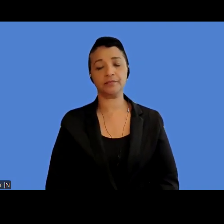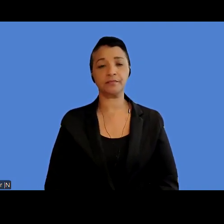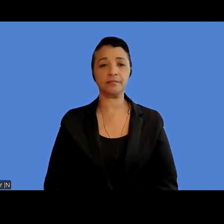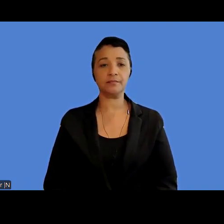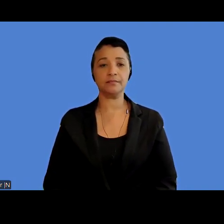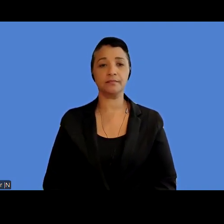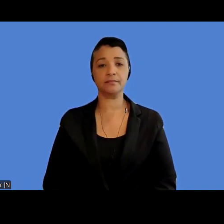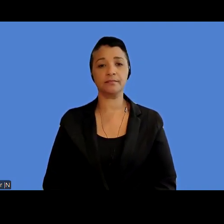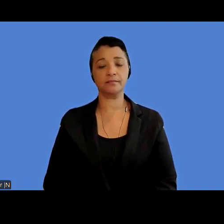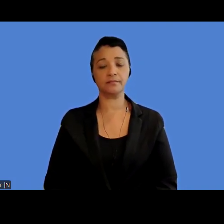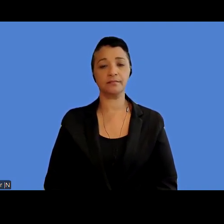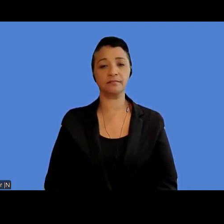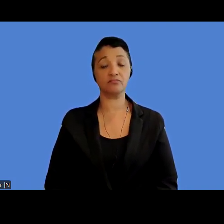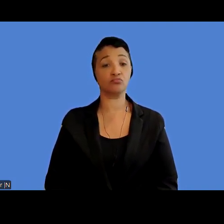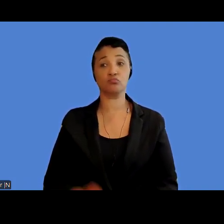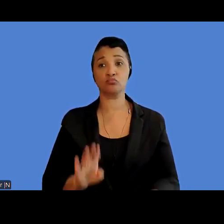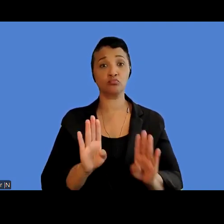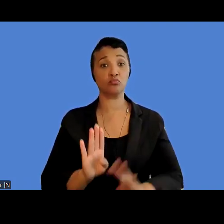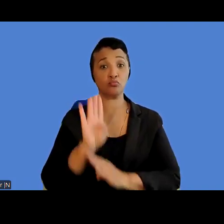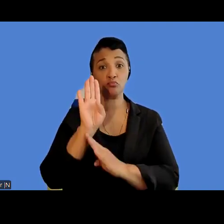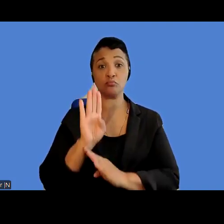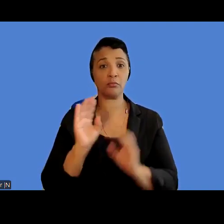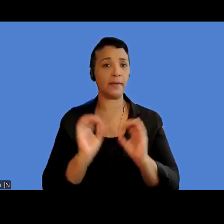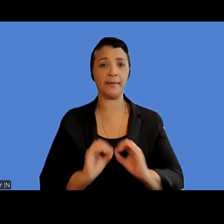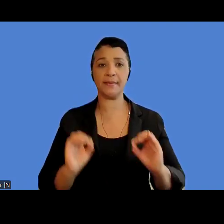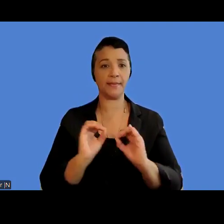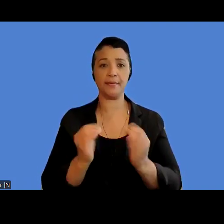And then I don't see any hand raised for now.